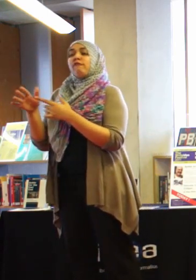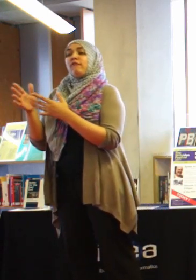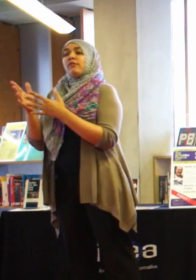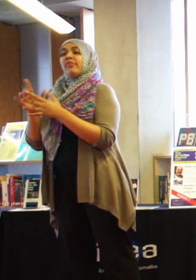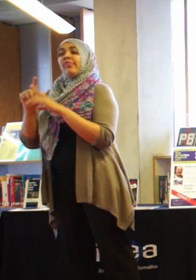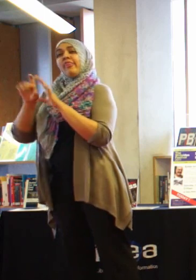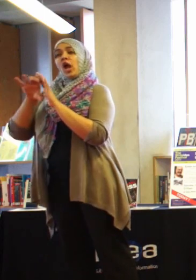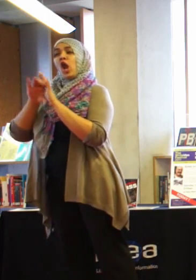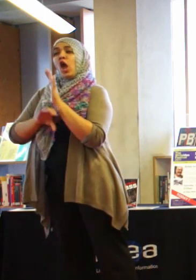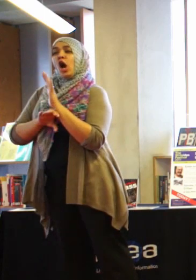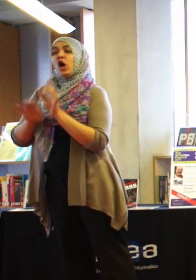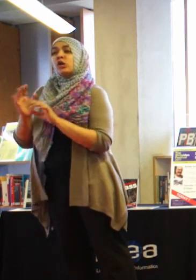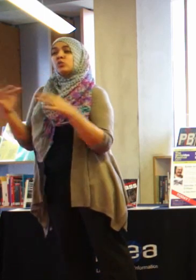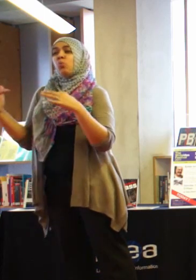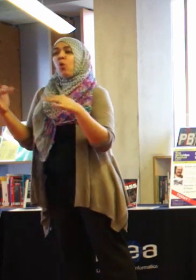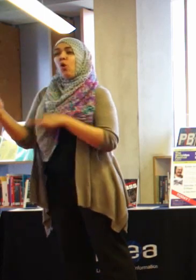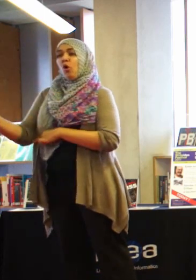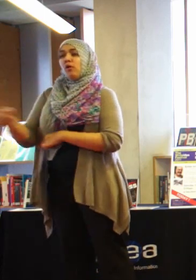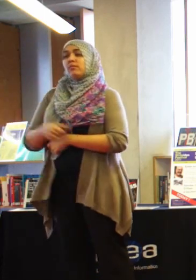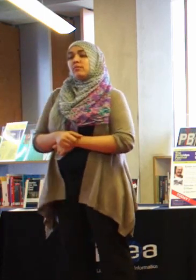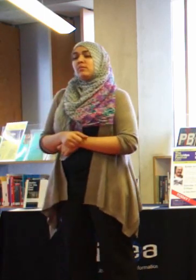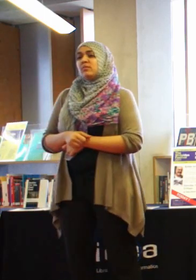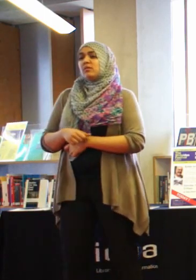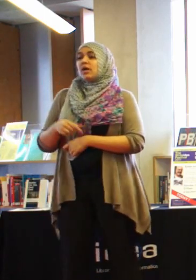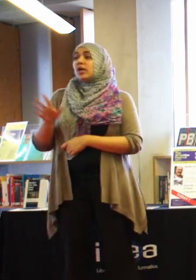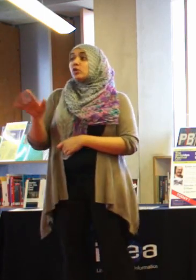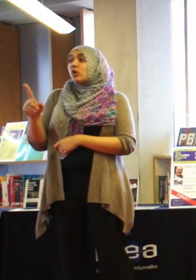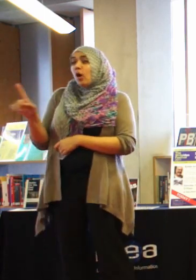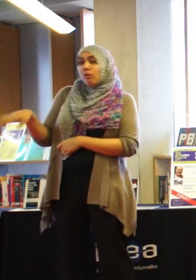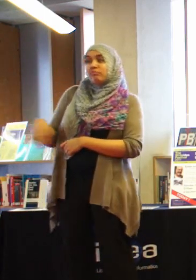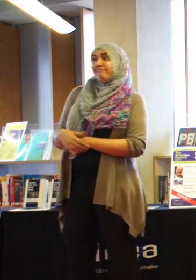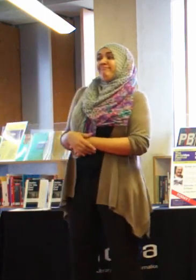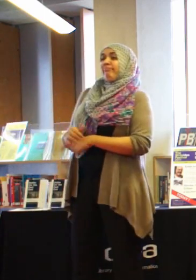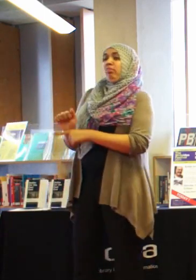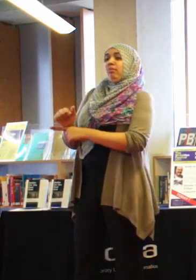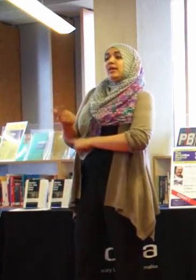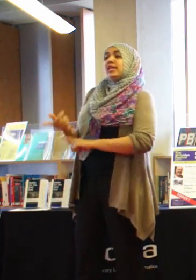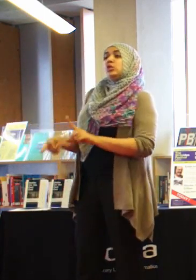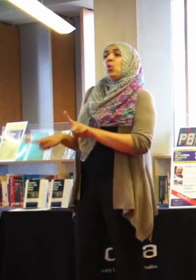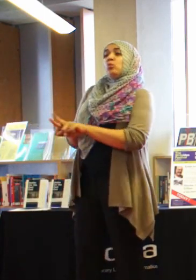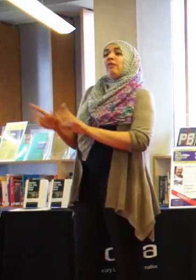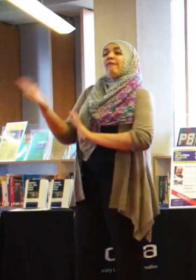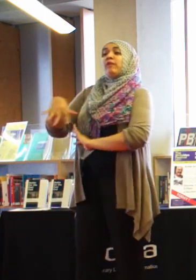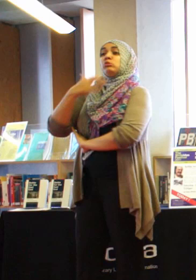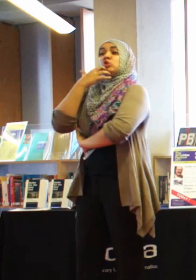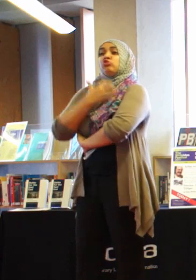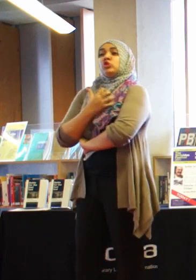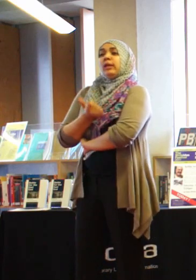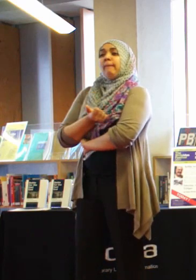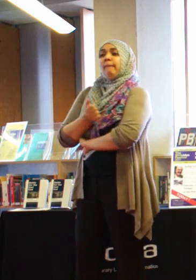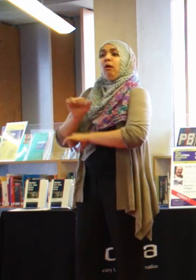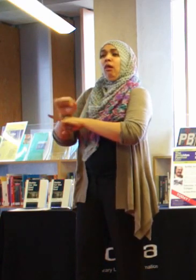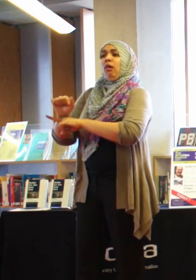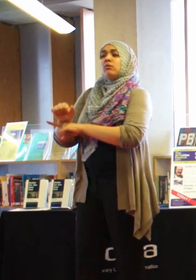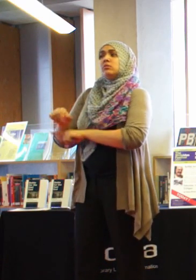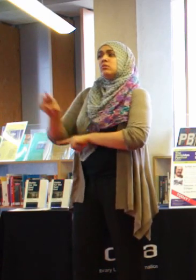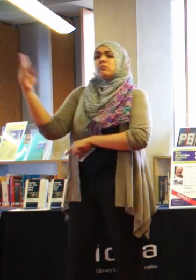And it was a completely gratuitous reference to the ethnicity of these three, who may or may not have been